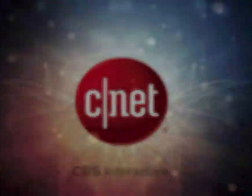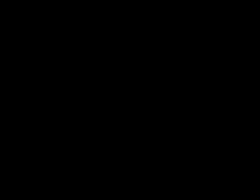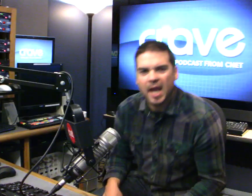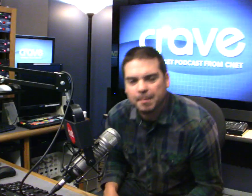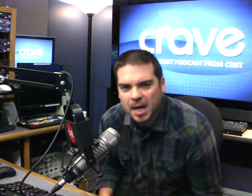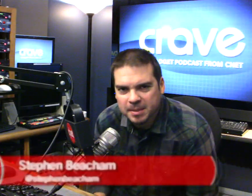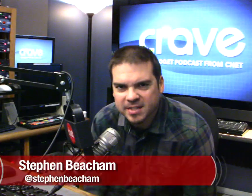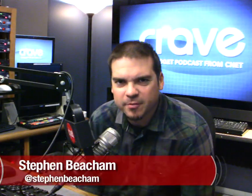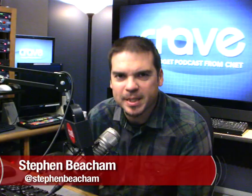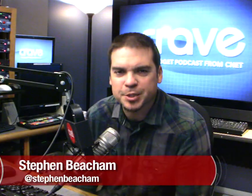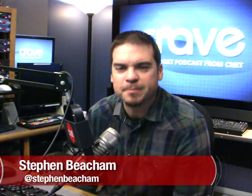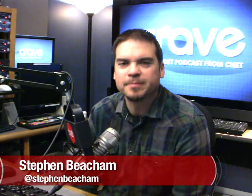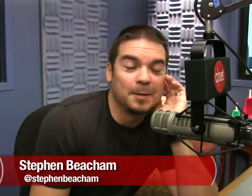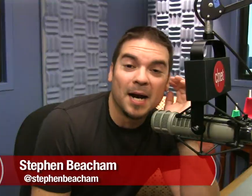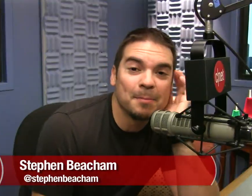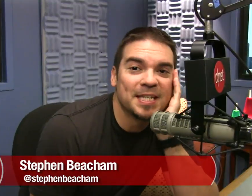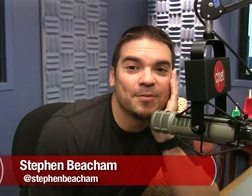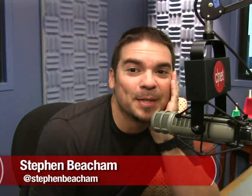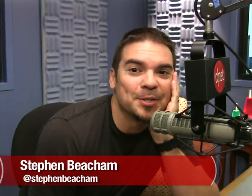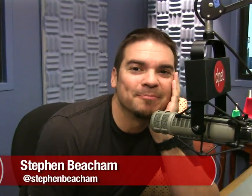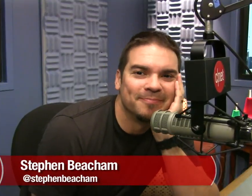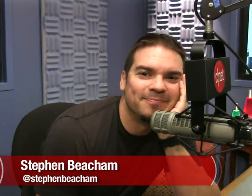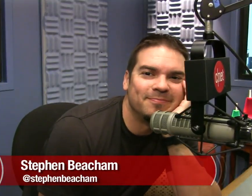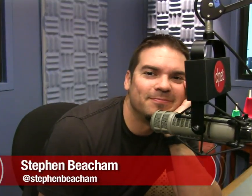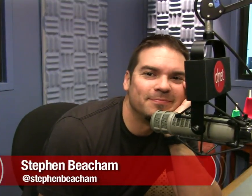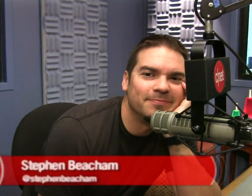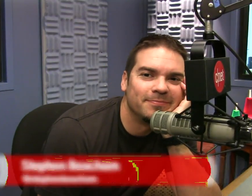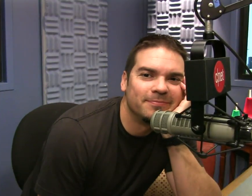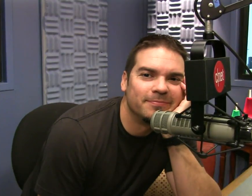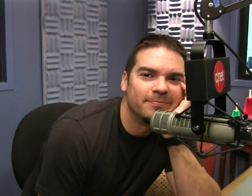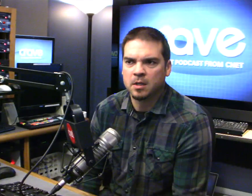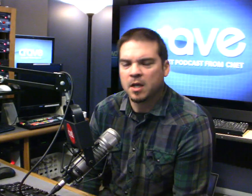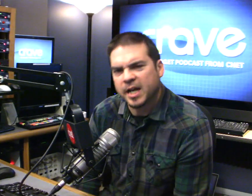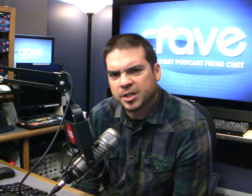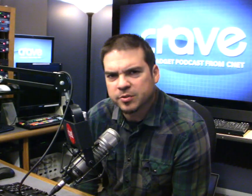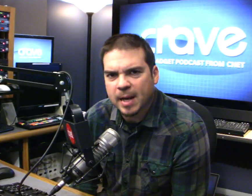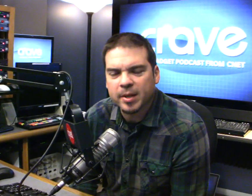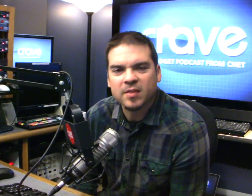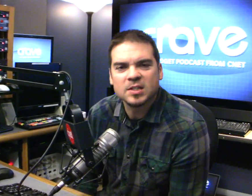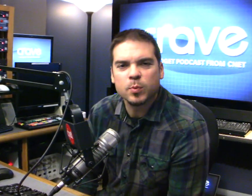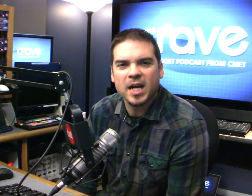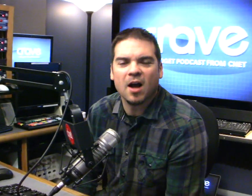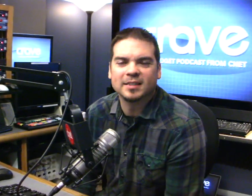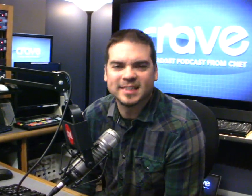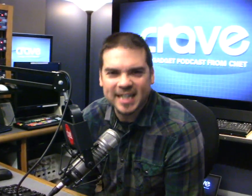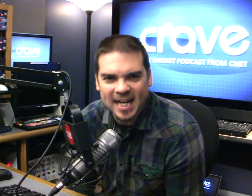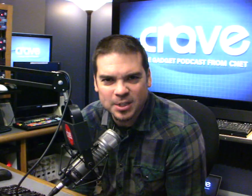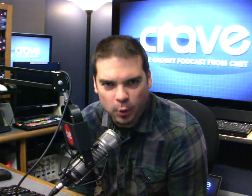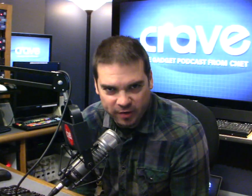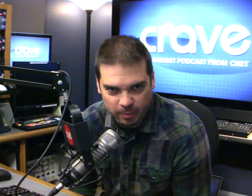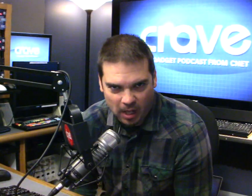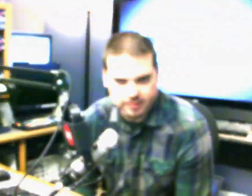Hey, my name is Stephen Beecham, and my name is Stephen Beecham, and here's what's happening this week on CNET's CraveBlog.